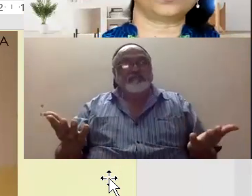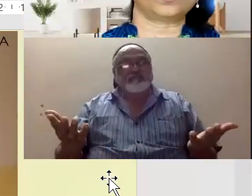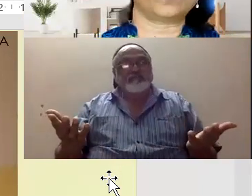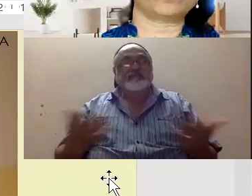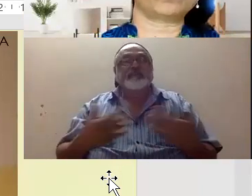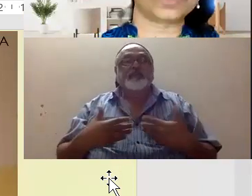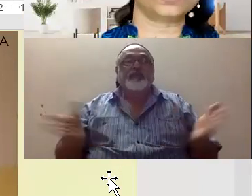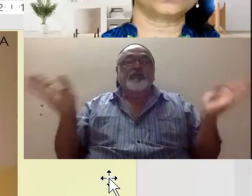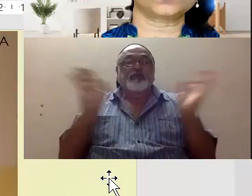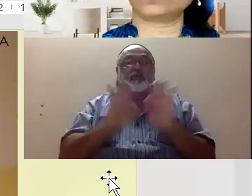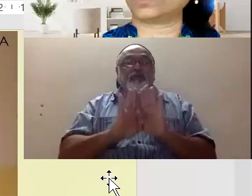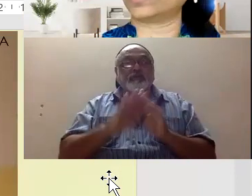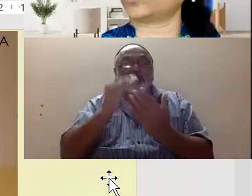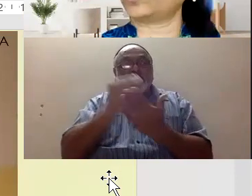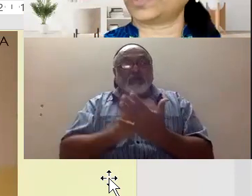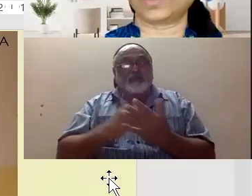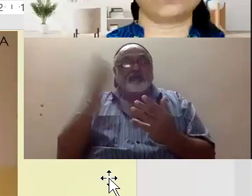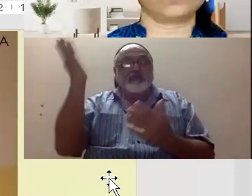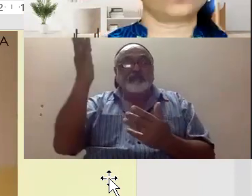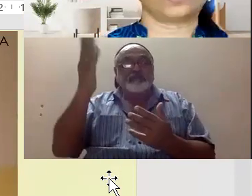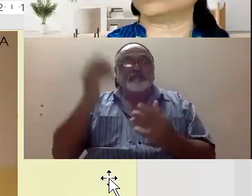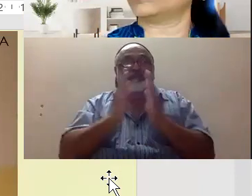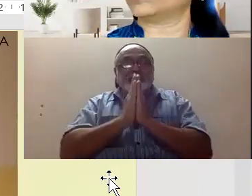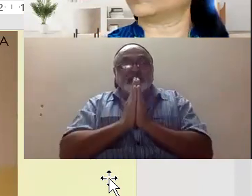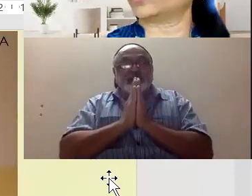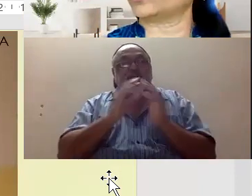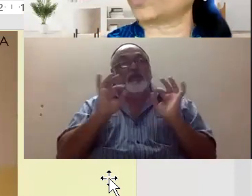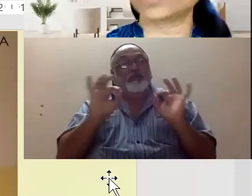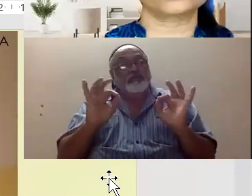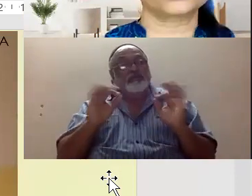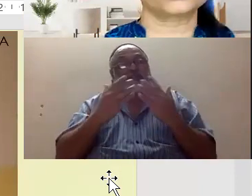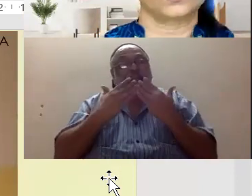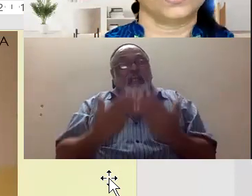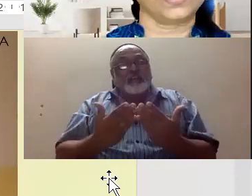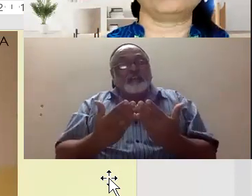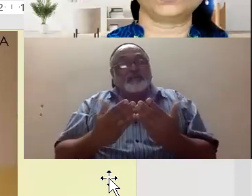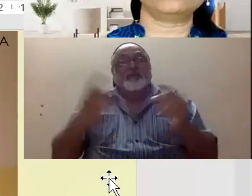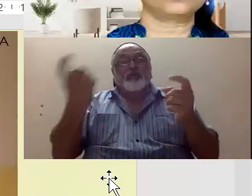small presentation. I hope I have enough time for you to ask questions.